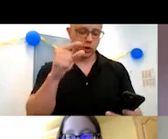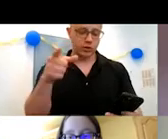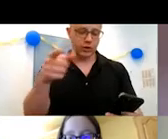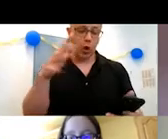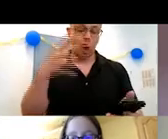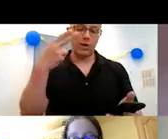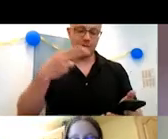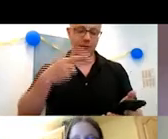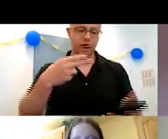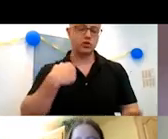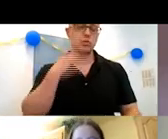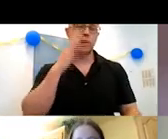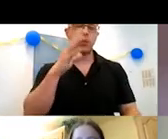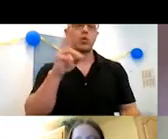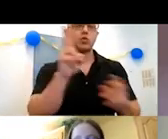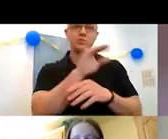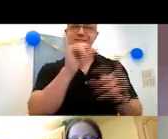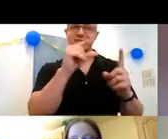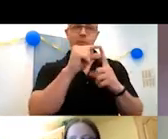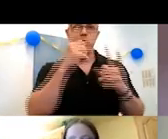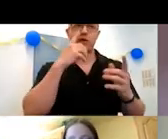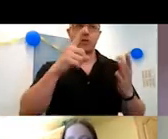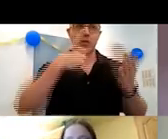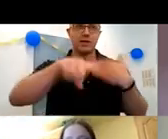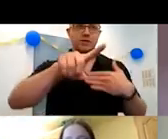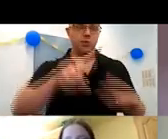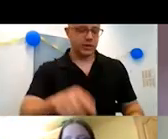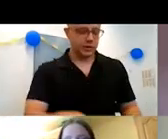I'm gonna add on my